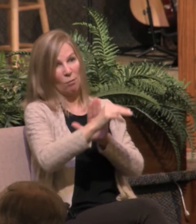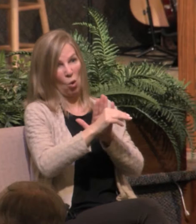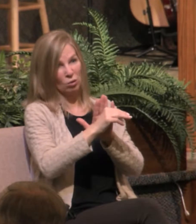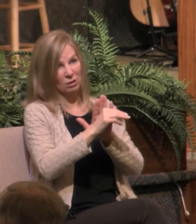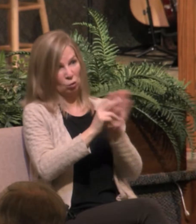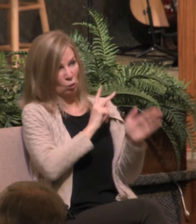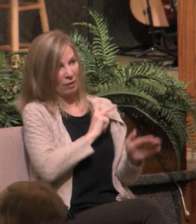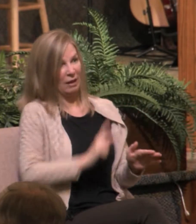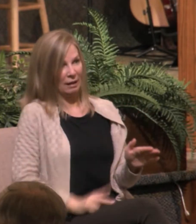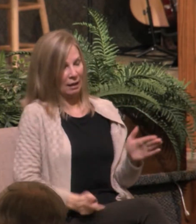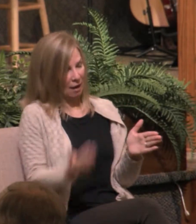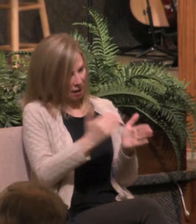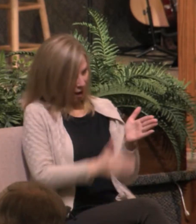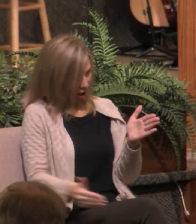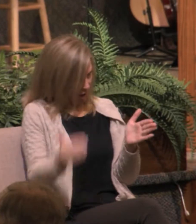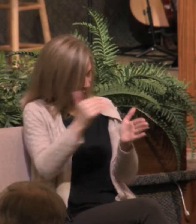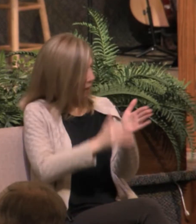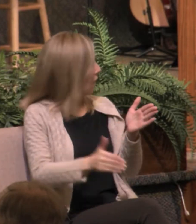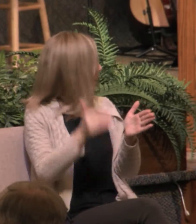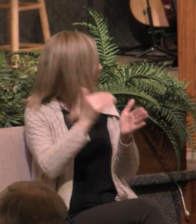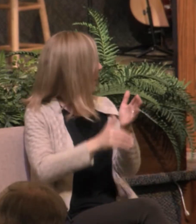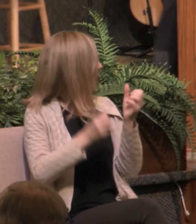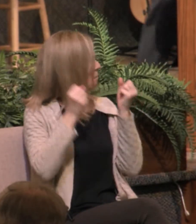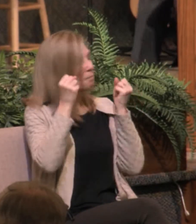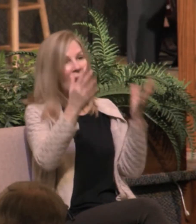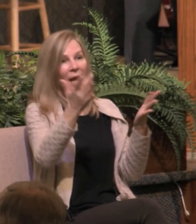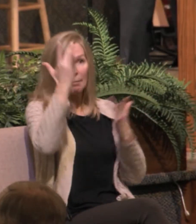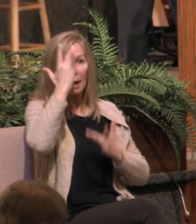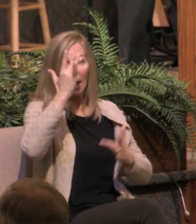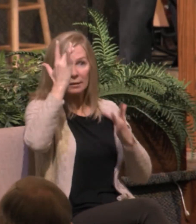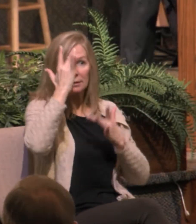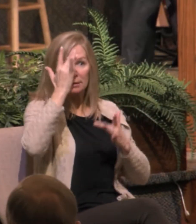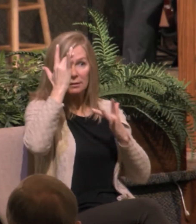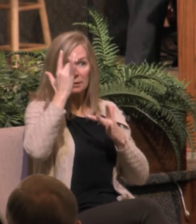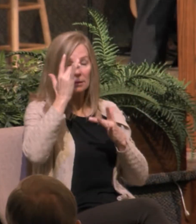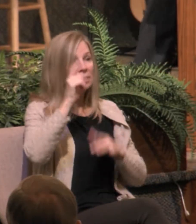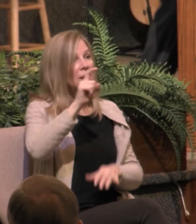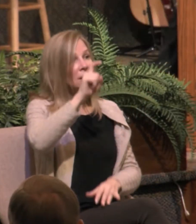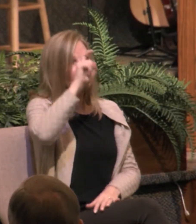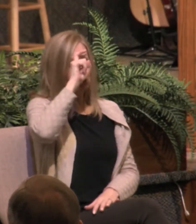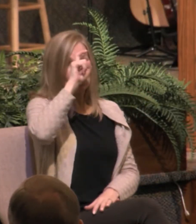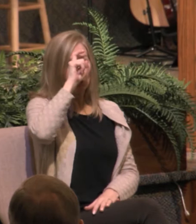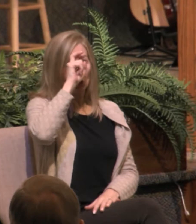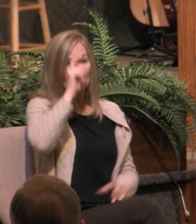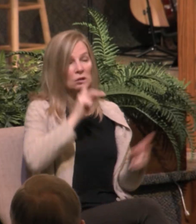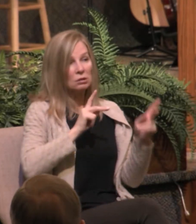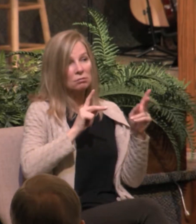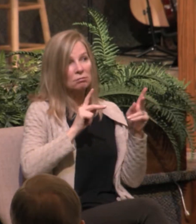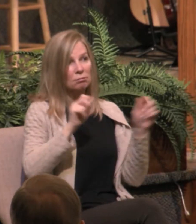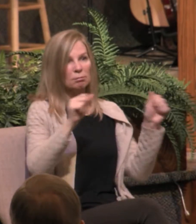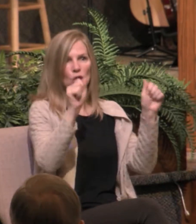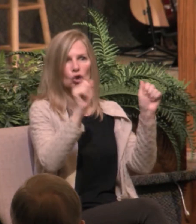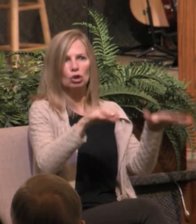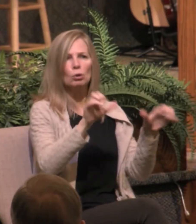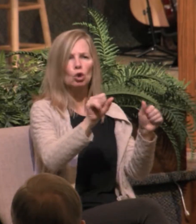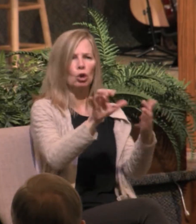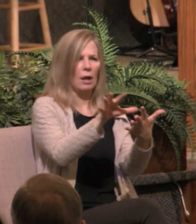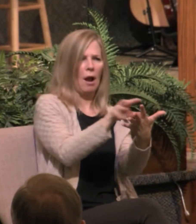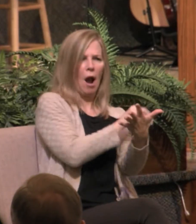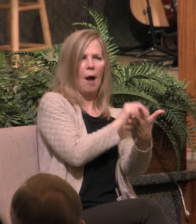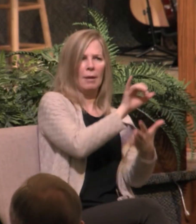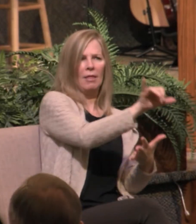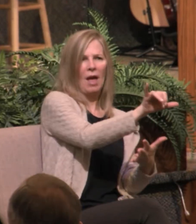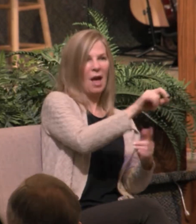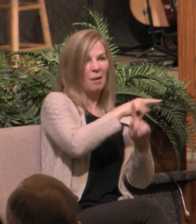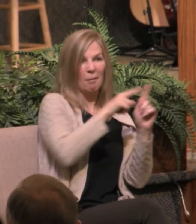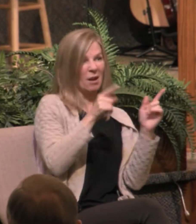over and over and over, and there were all kinds of plagues. And some of the plagues the Egyptian magicians could duplicate, and then some of them they said, that's God, we can't do